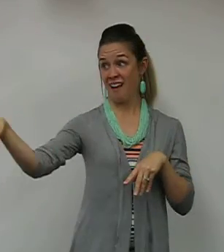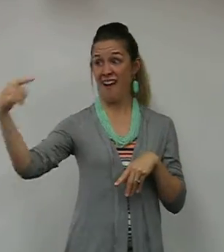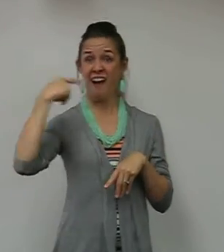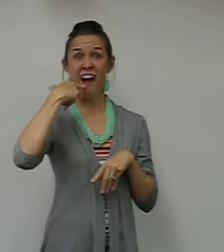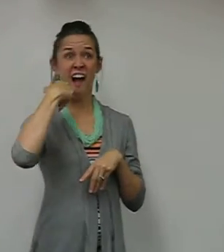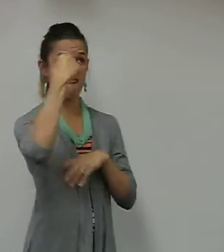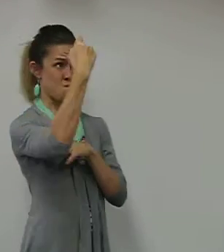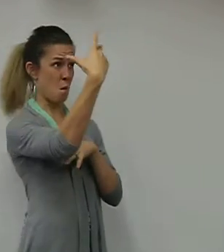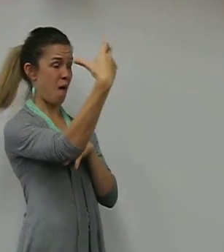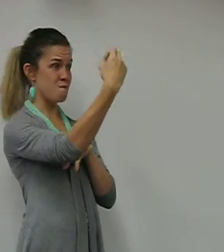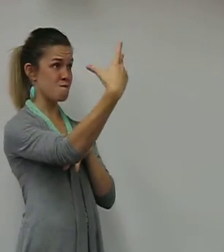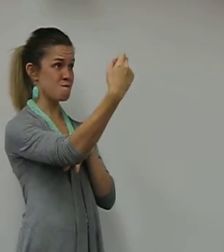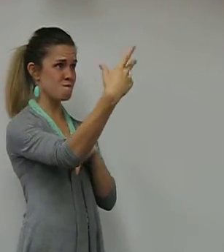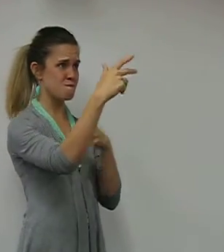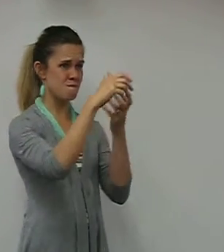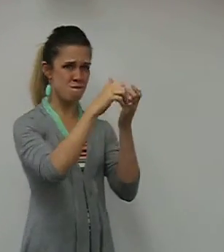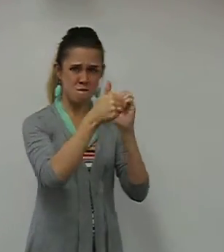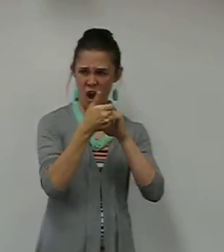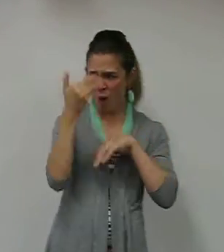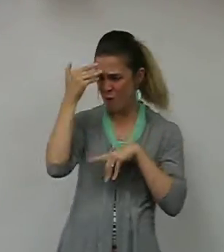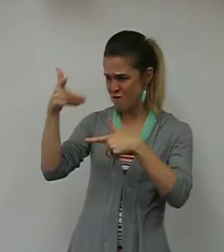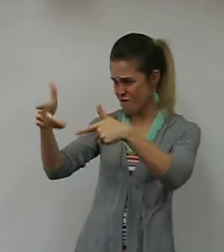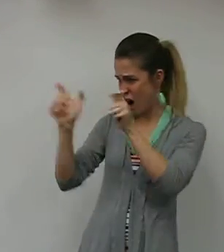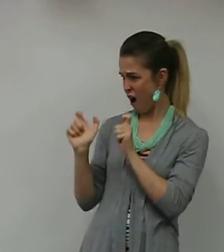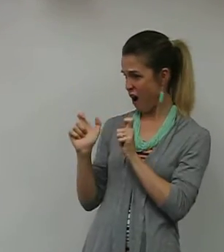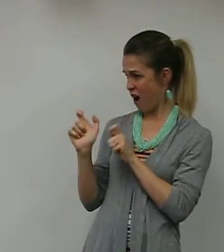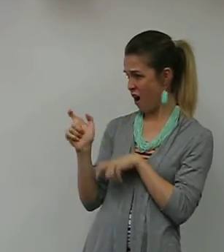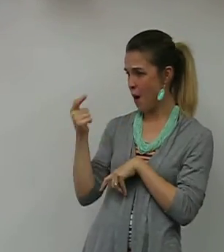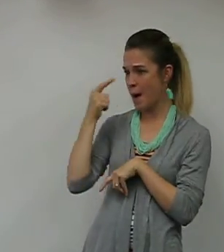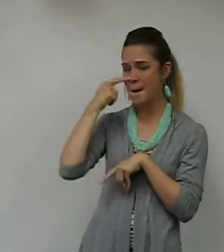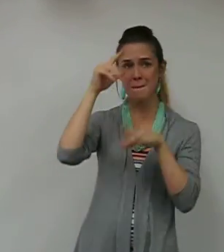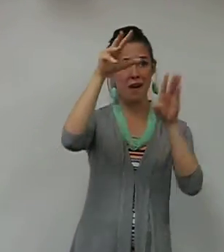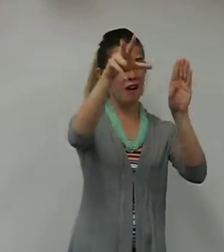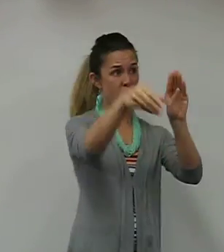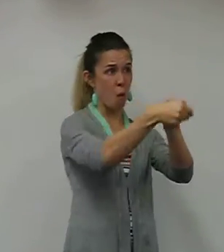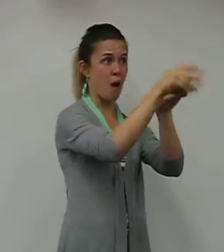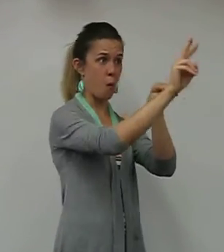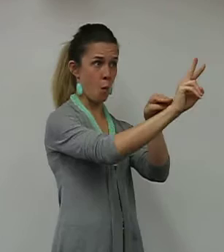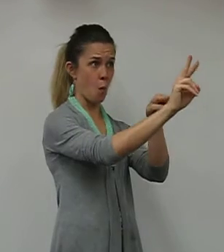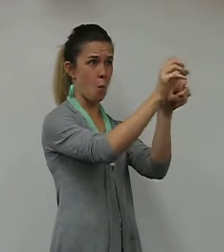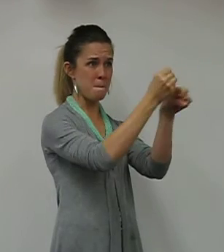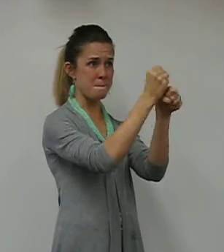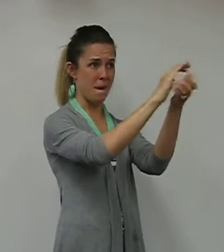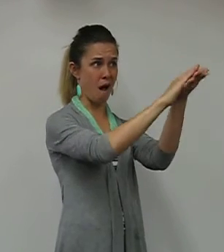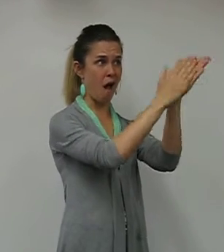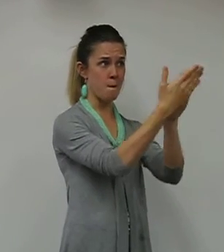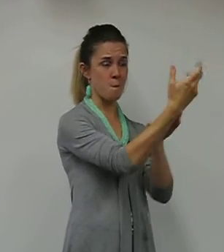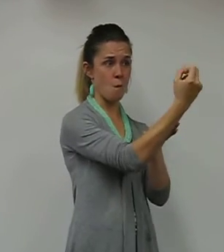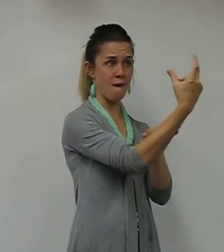that? That was very fast. Because you put 2 in, that makes 12. Okay, and how do you know that that makes